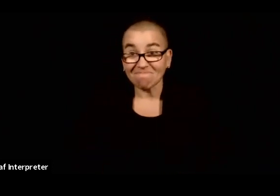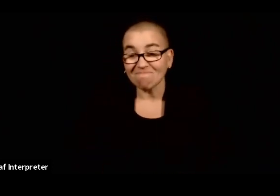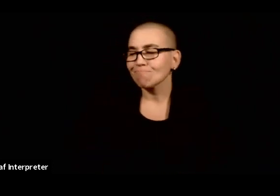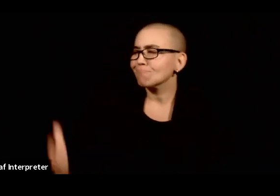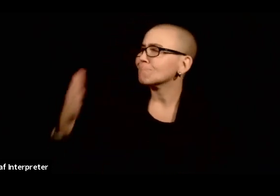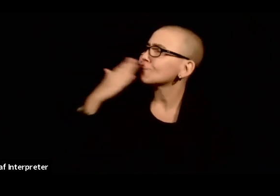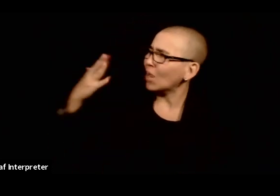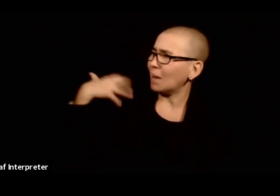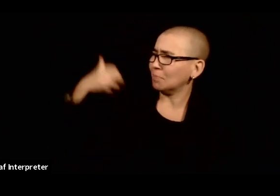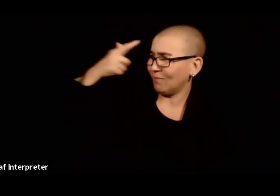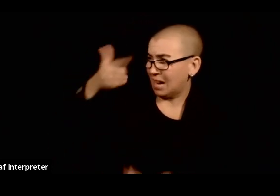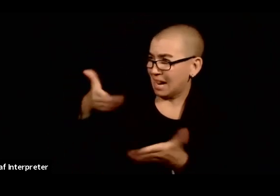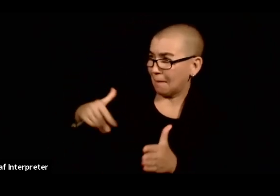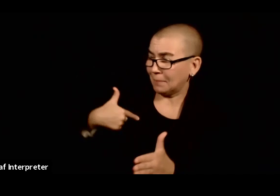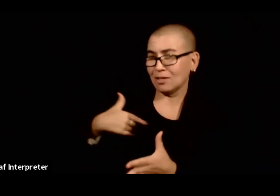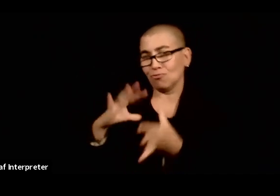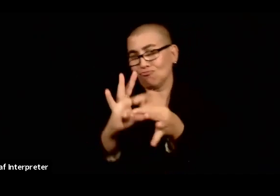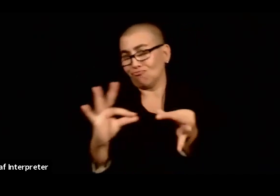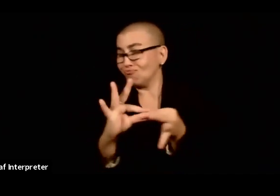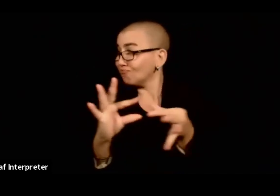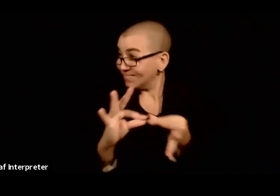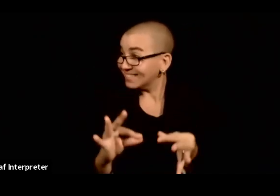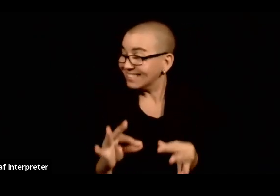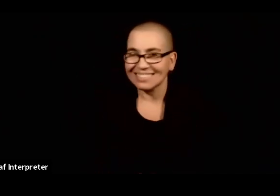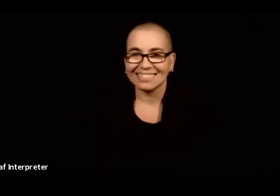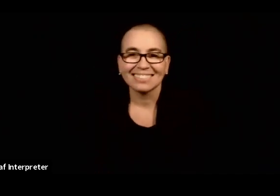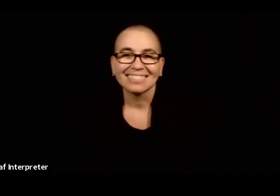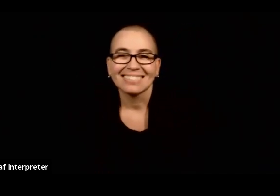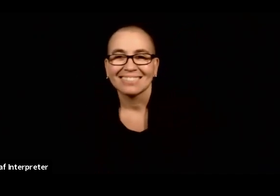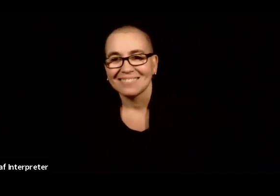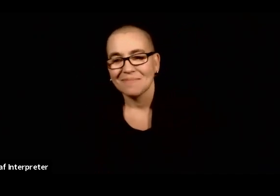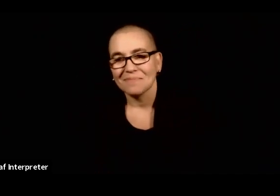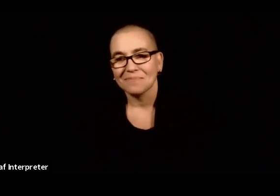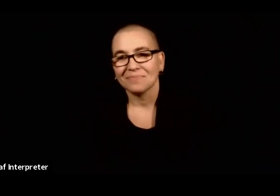issue. And now I will turn it over to Melanie Van Wy.